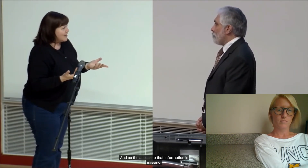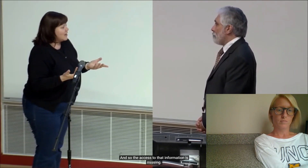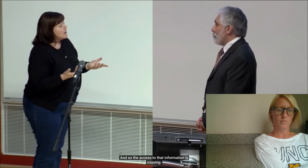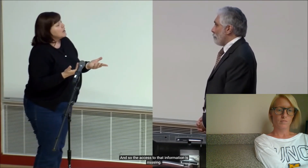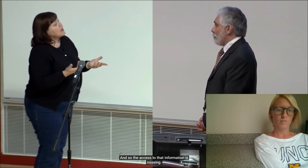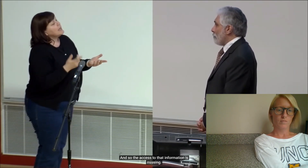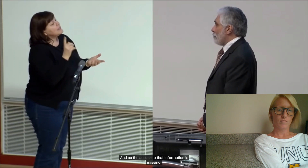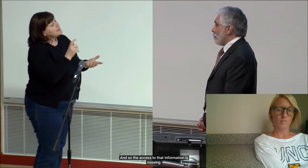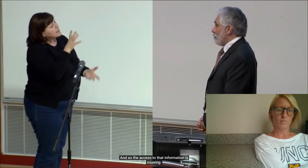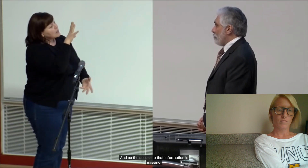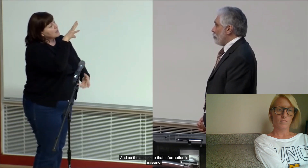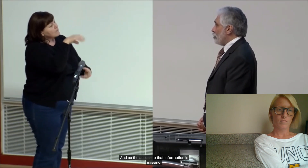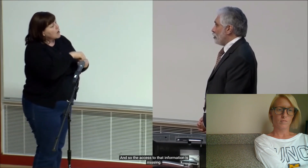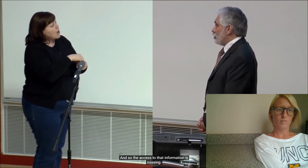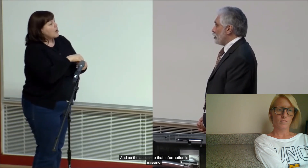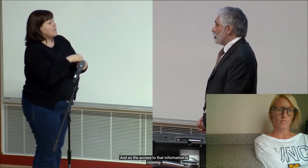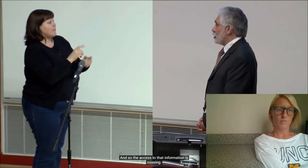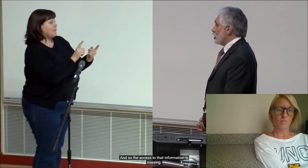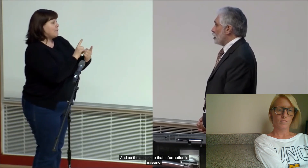missing.